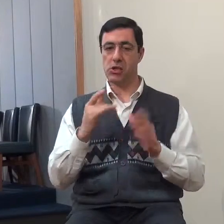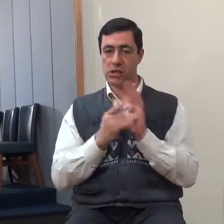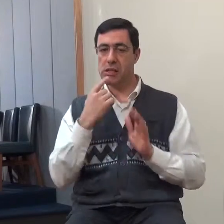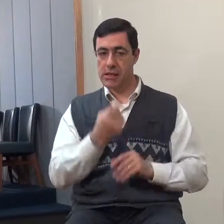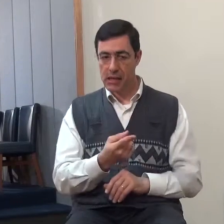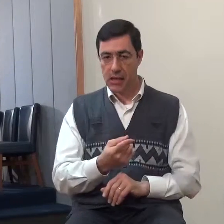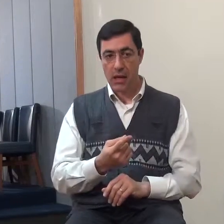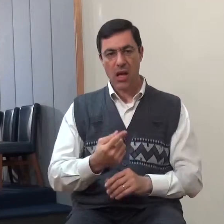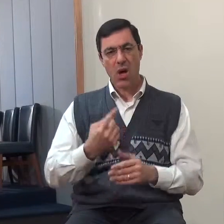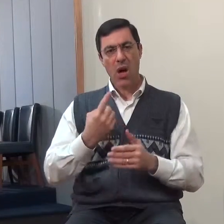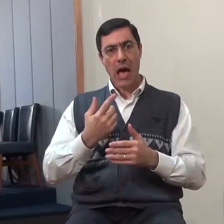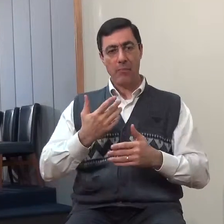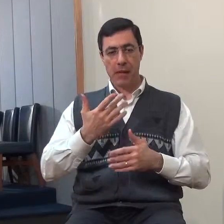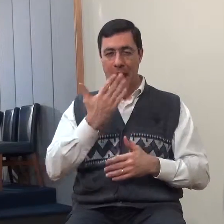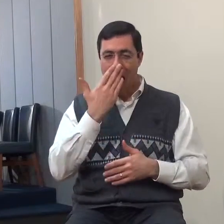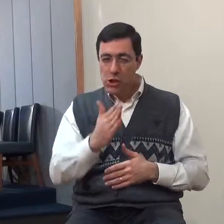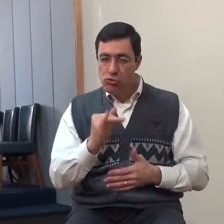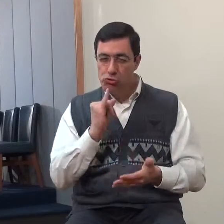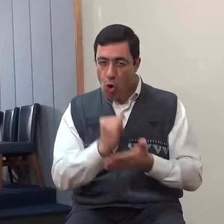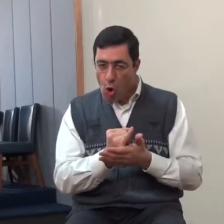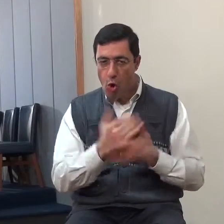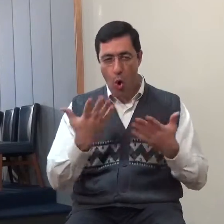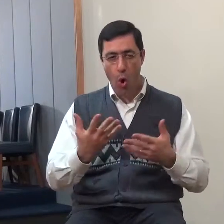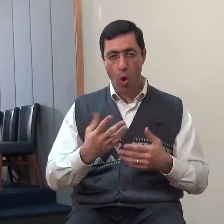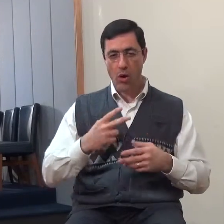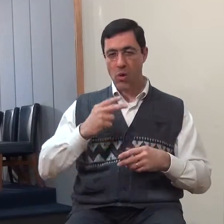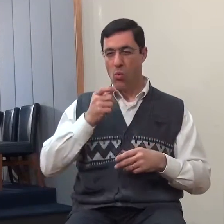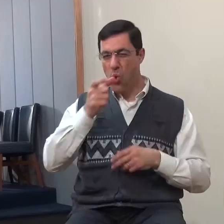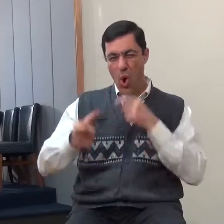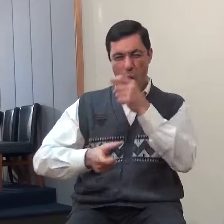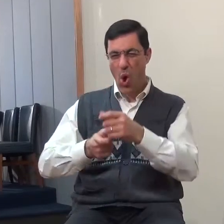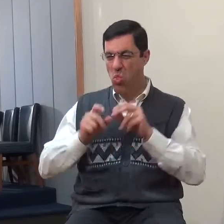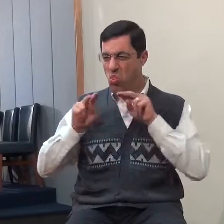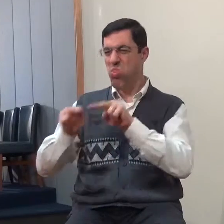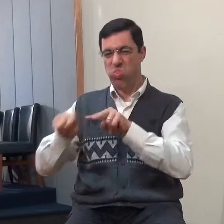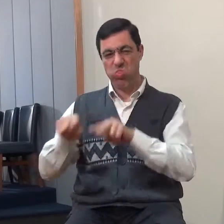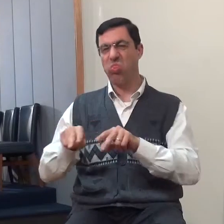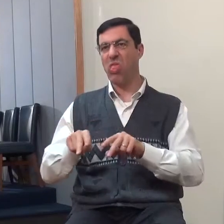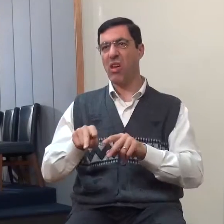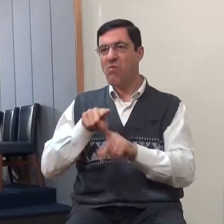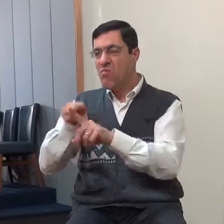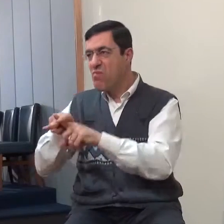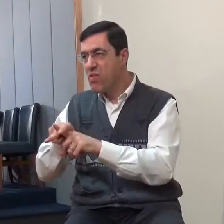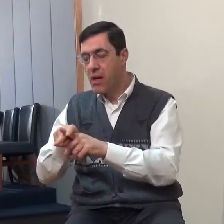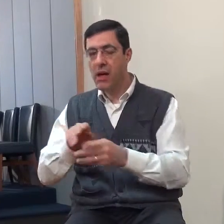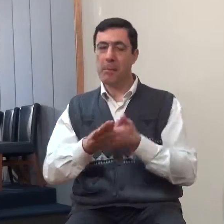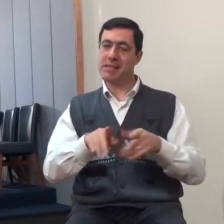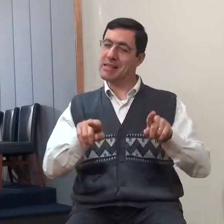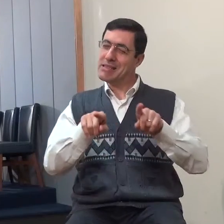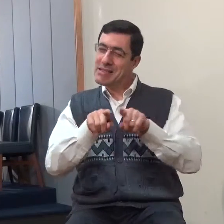puts people down and hurts people sorely is in a sense a shadow of the murder